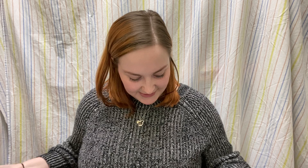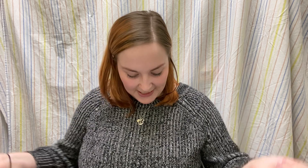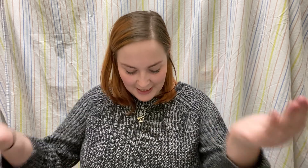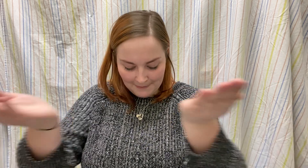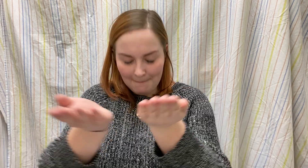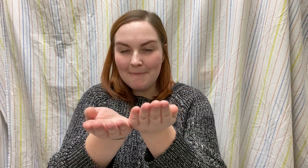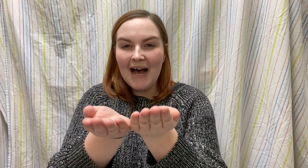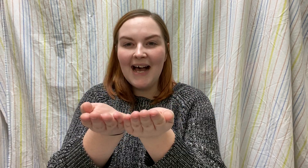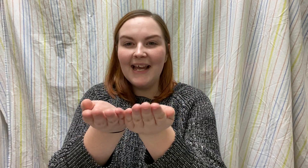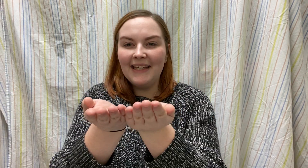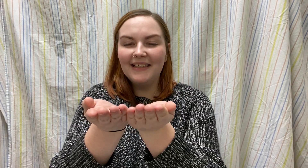Say my.